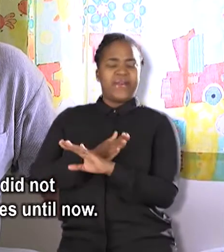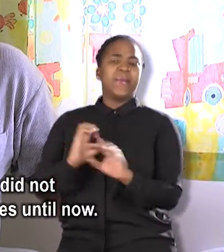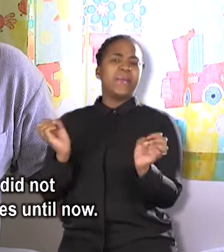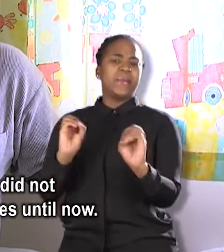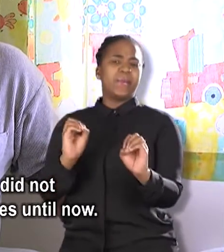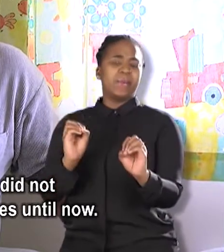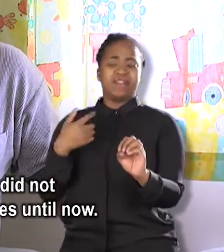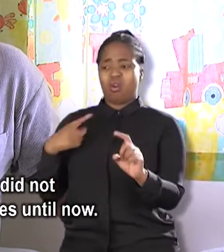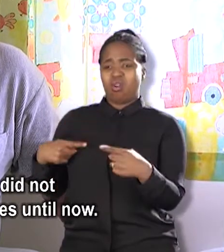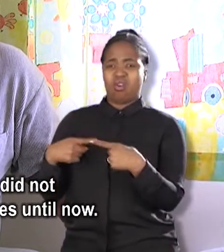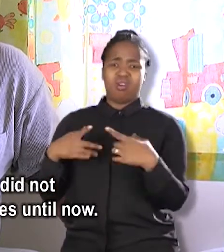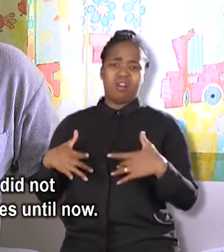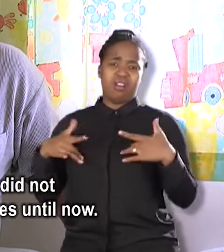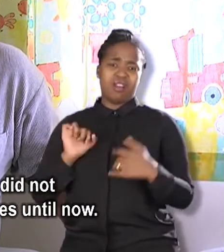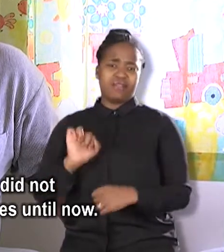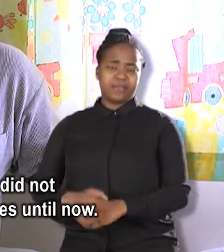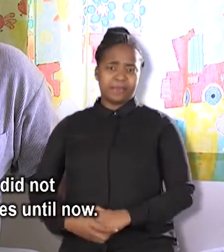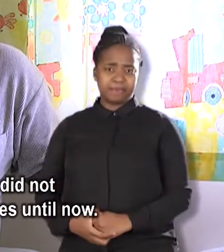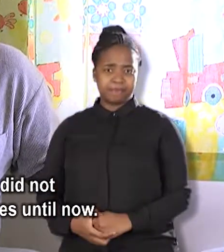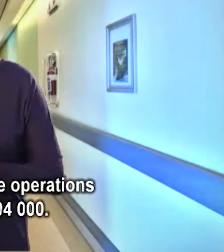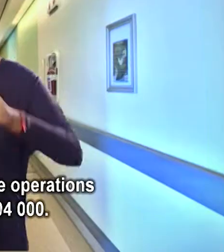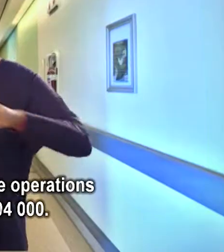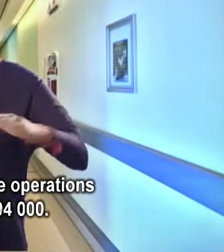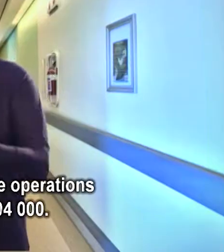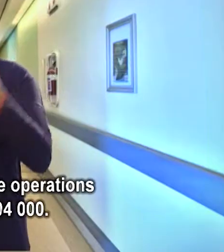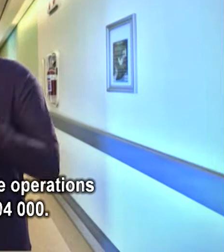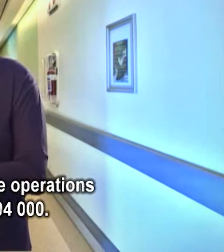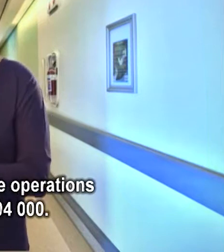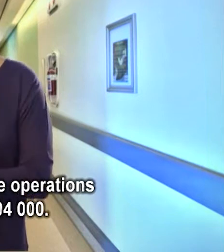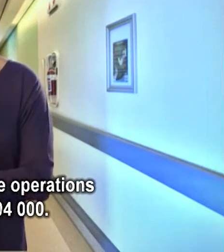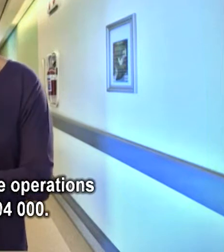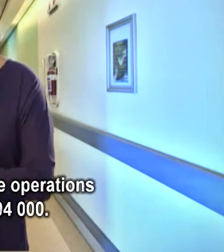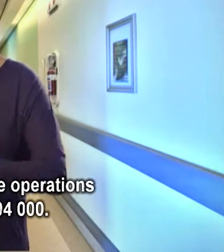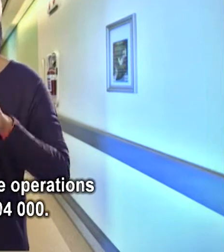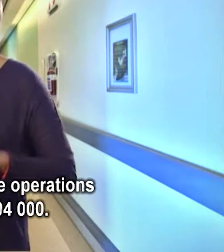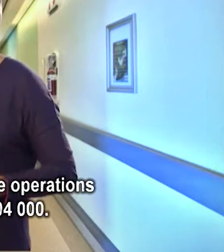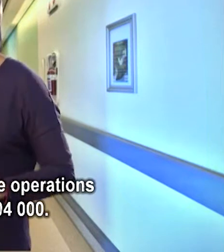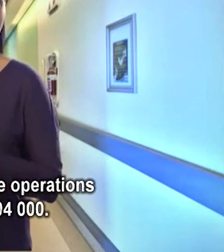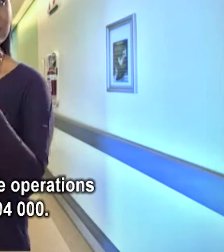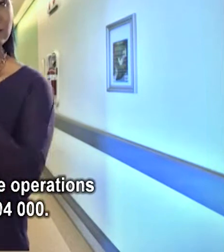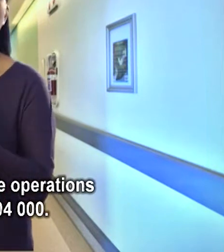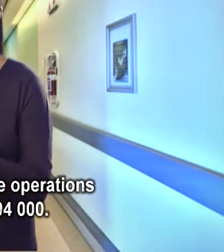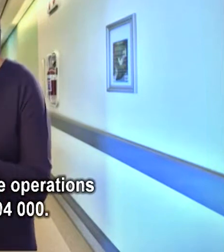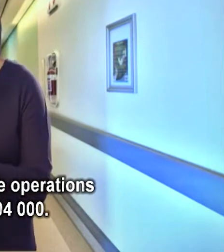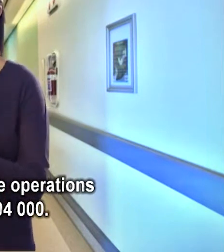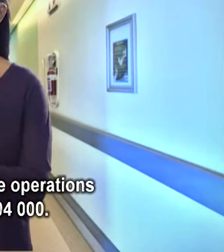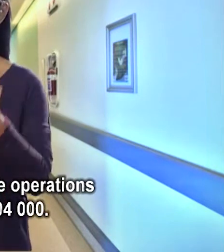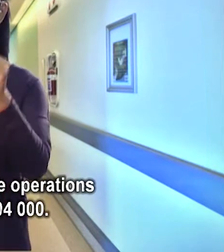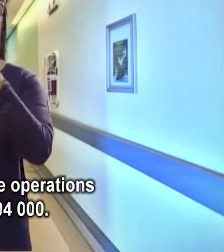have for the majority of their lives up to now. The cost for the operations was 804,000